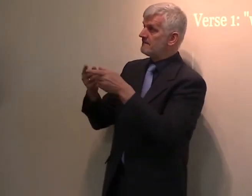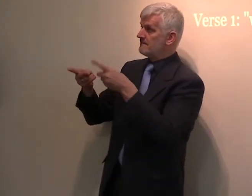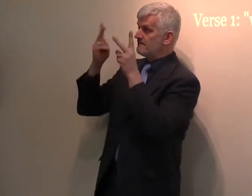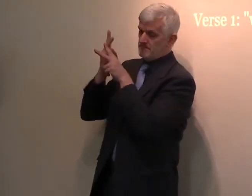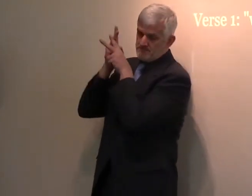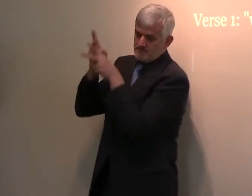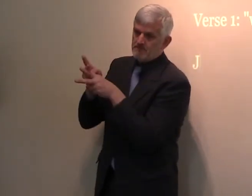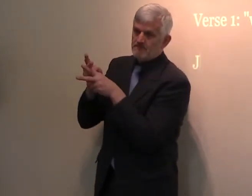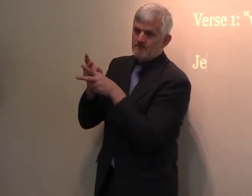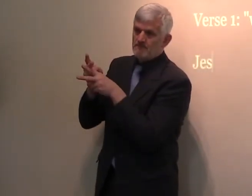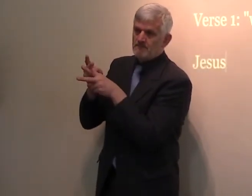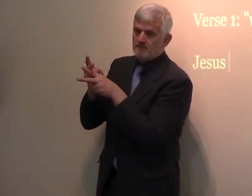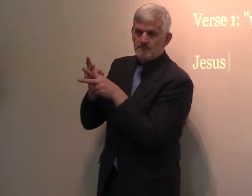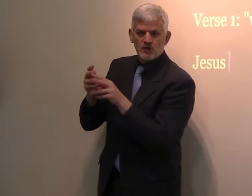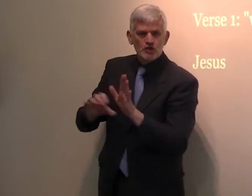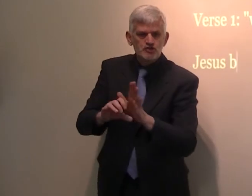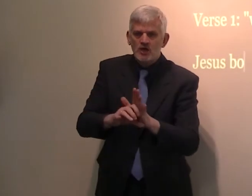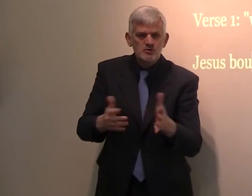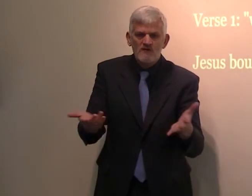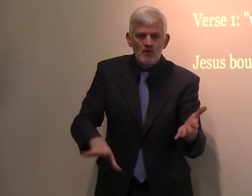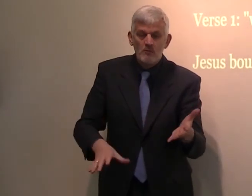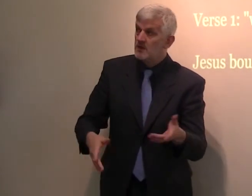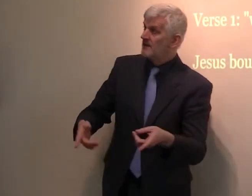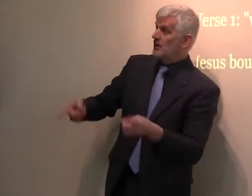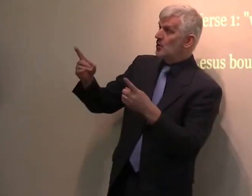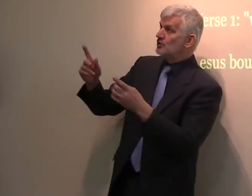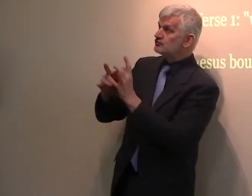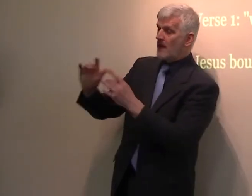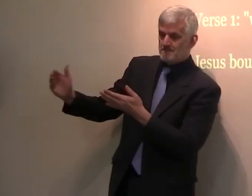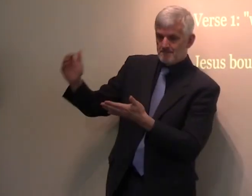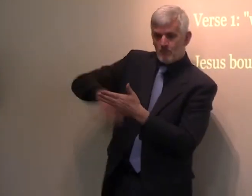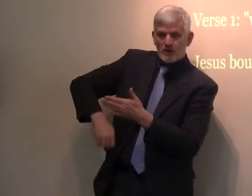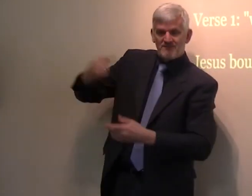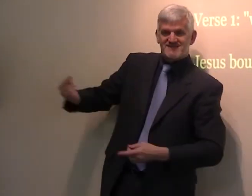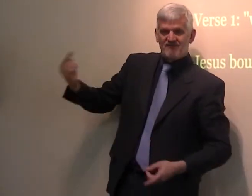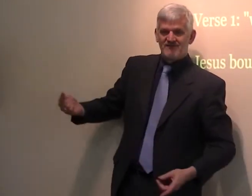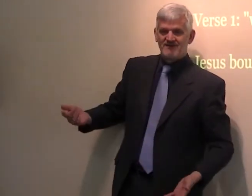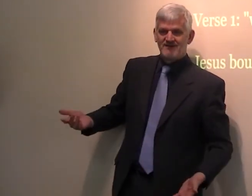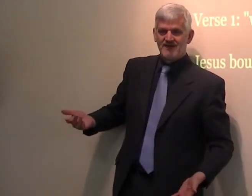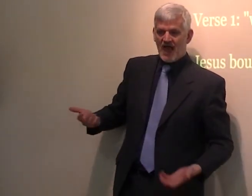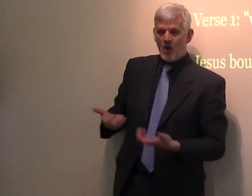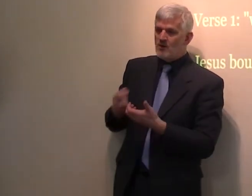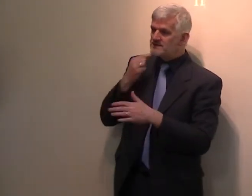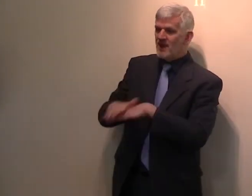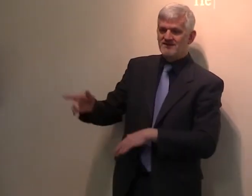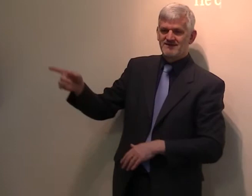blood. That's the second step we make as we study the Church of Sardis. Now we come to the message.